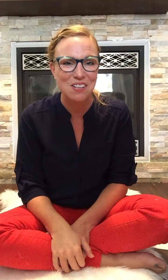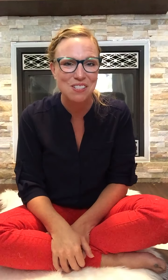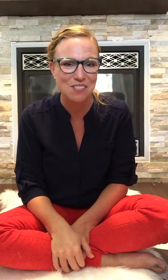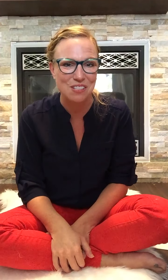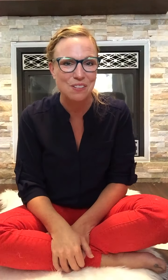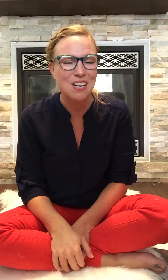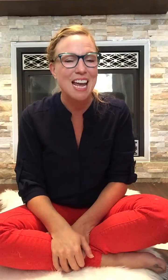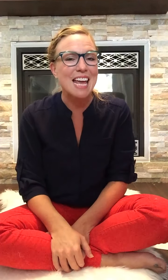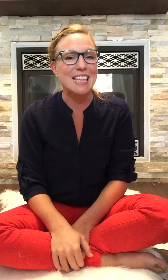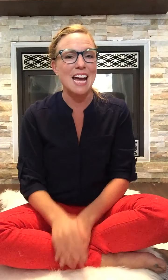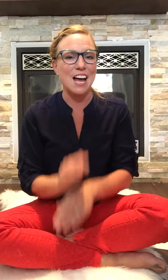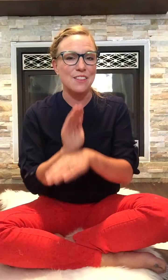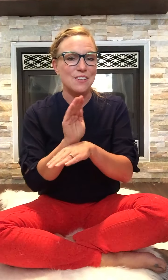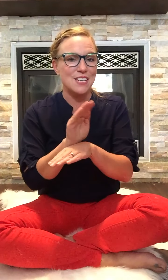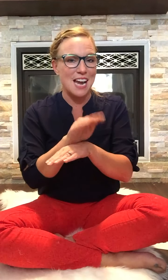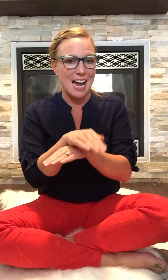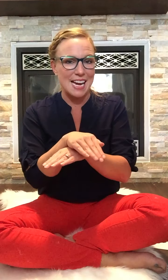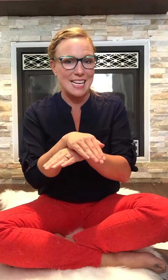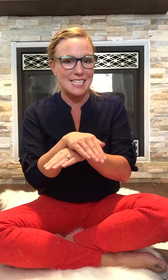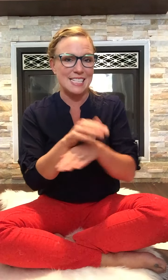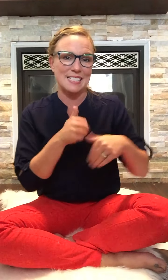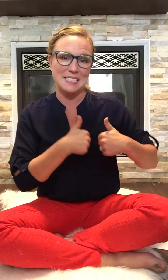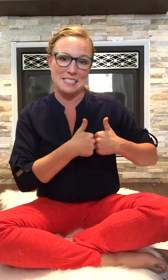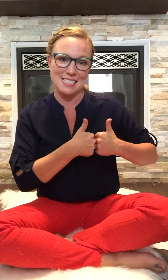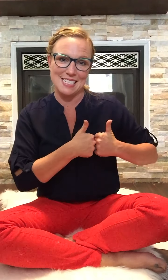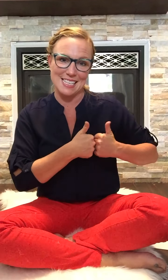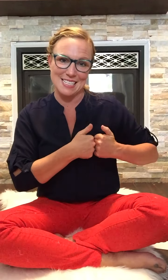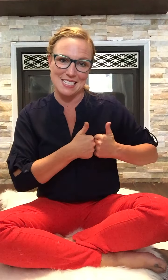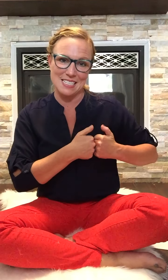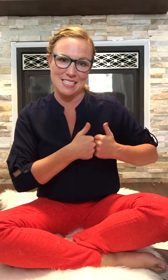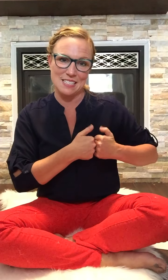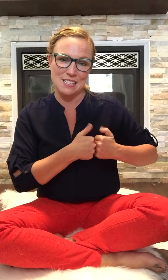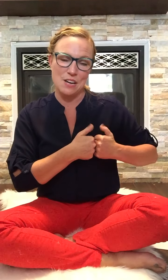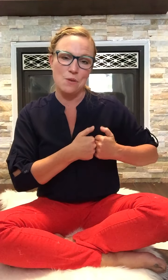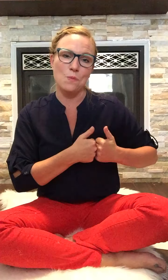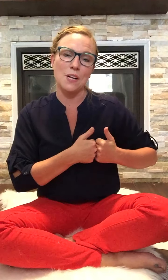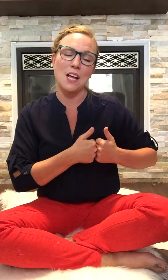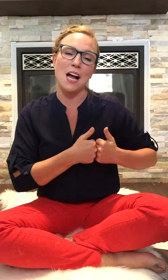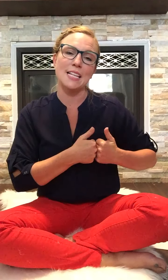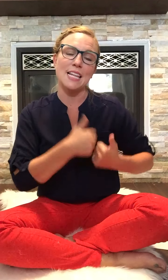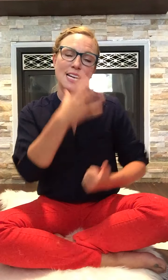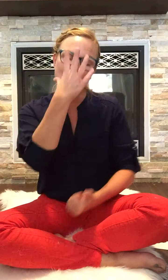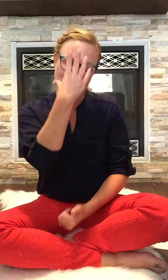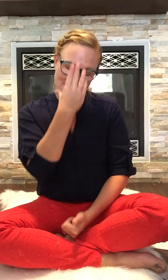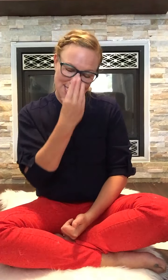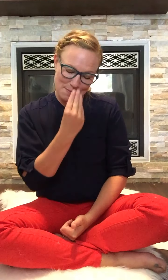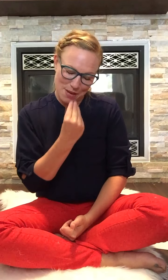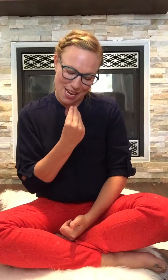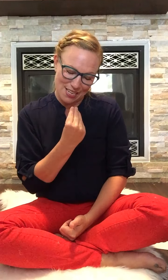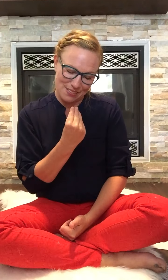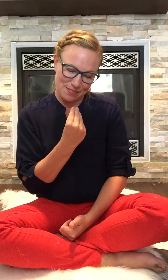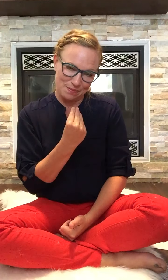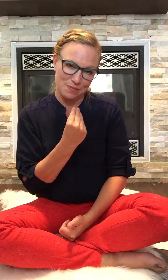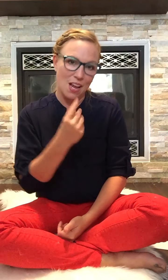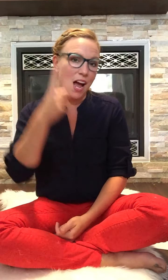also do the other night, dear, while I lay sleeping,